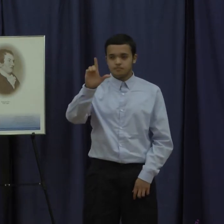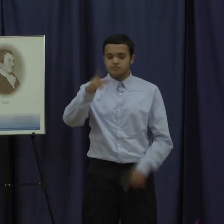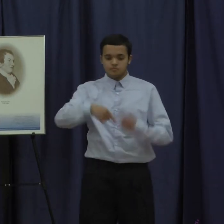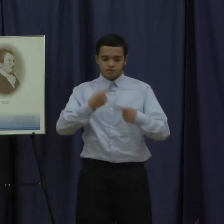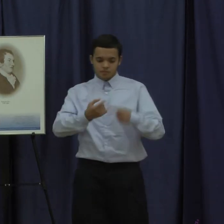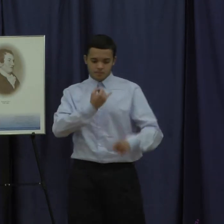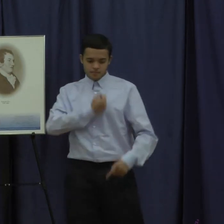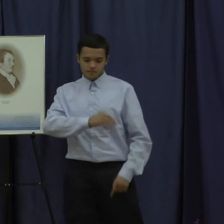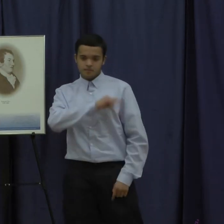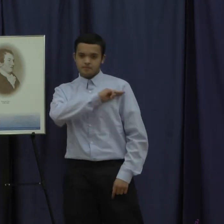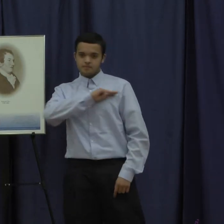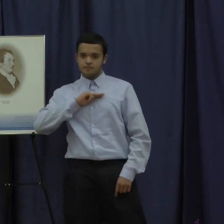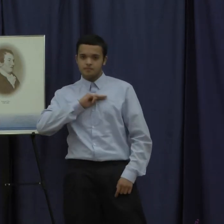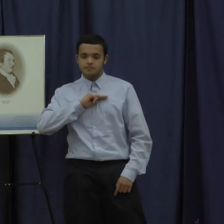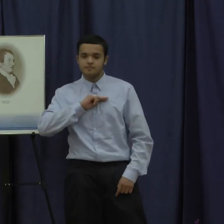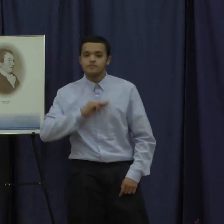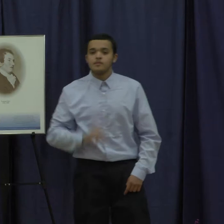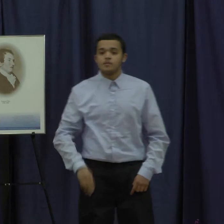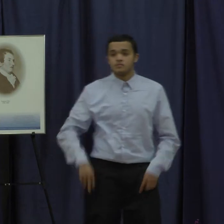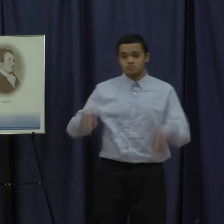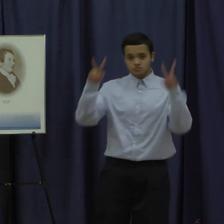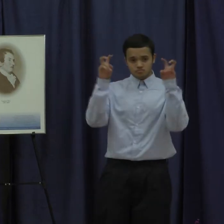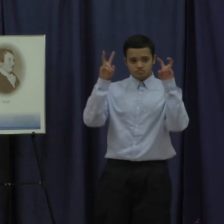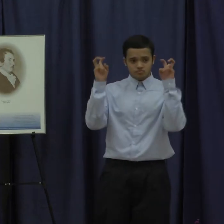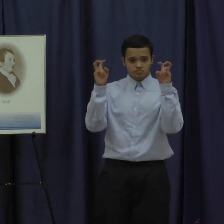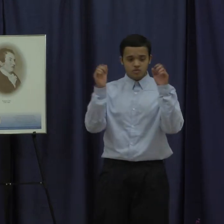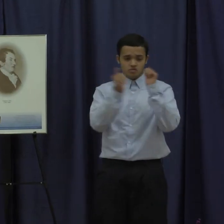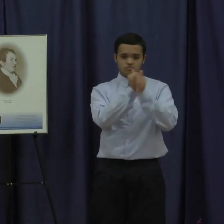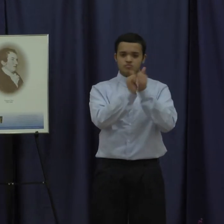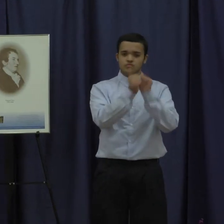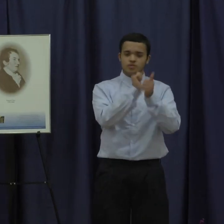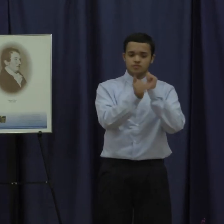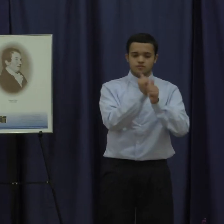Hi, my name is Jahan. Akel.